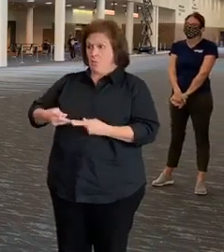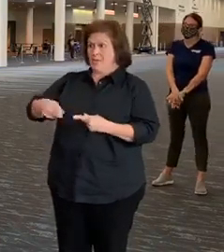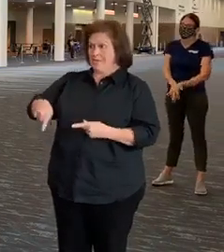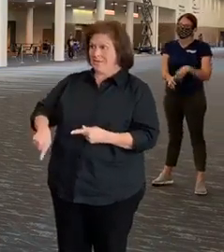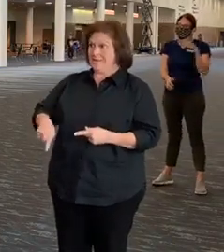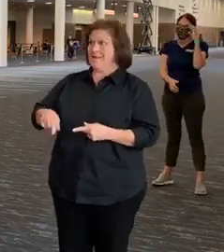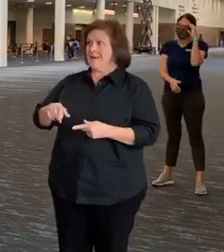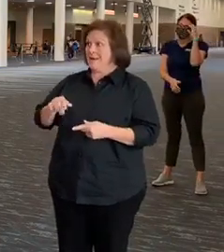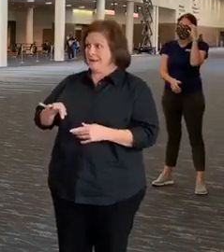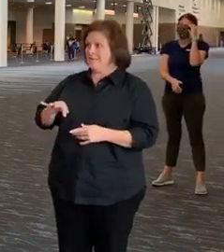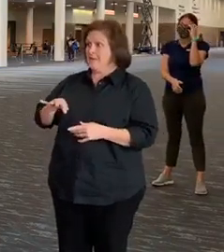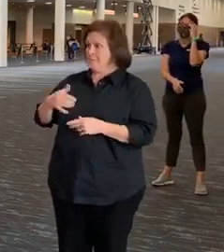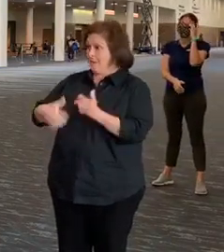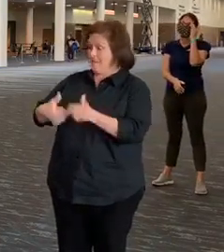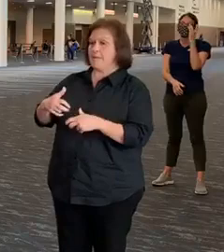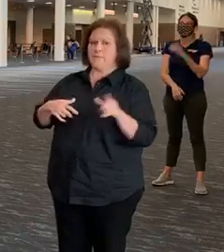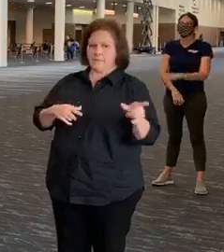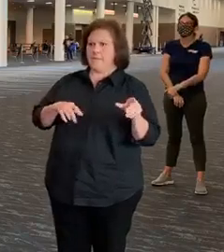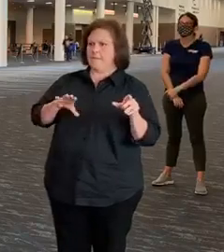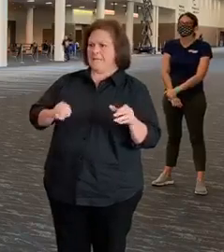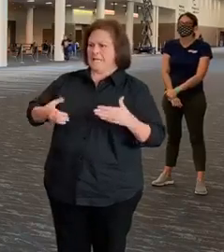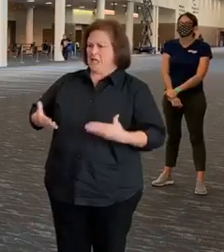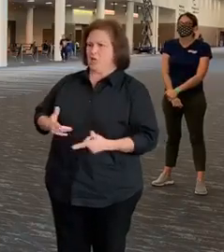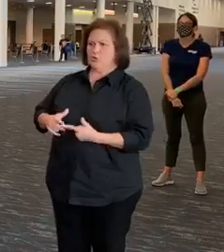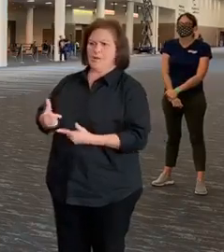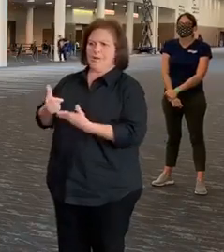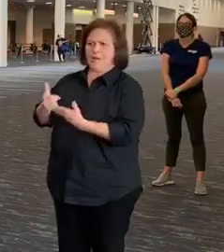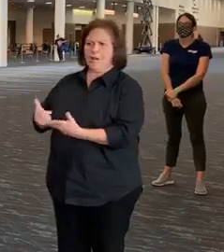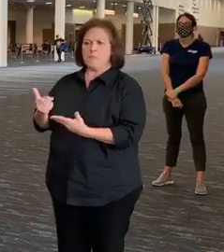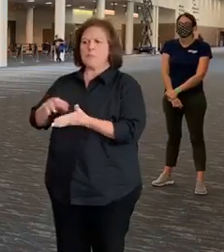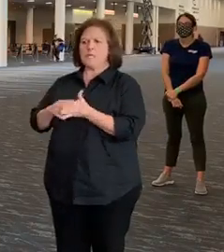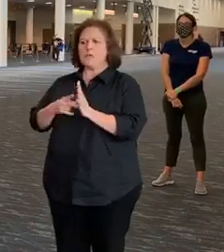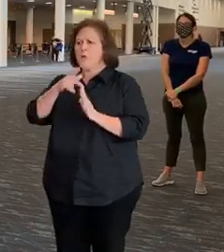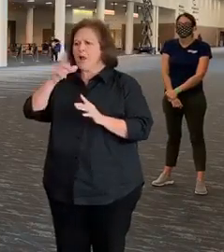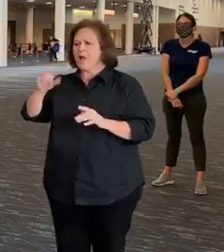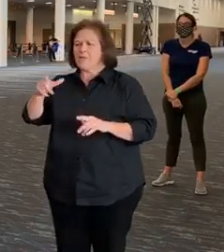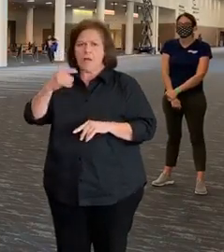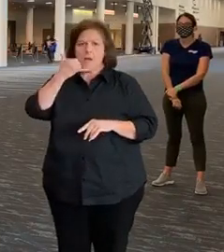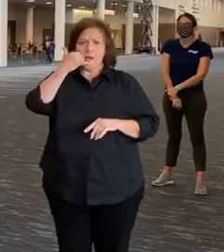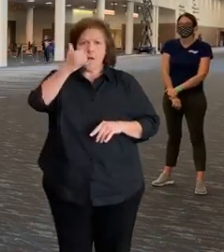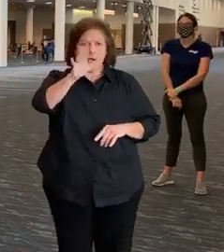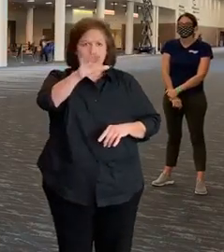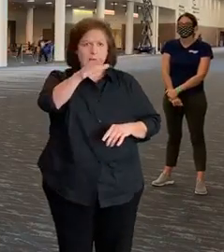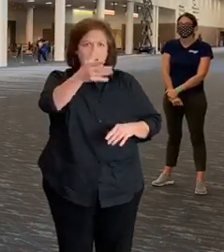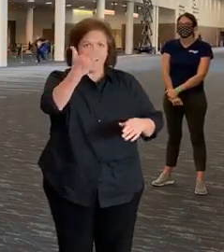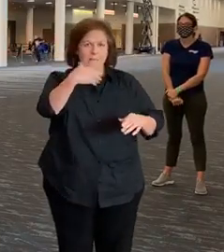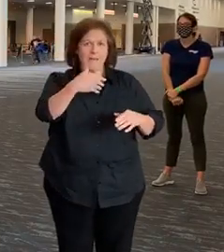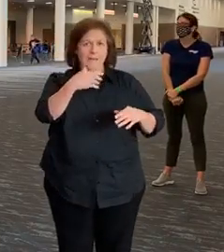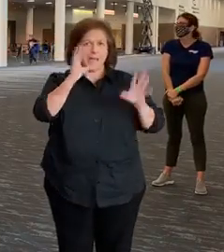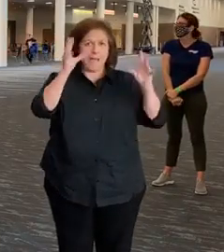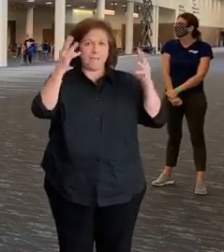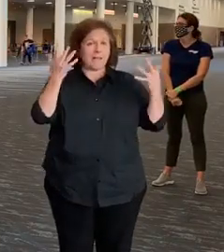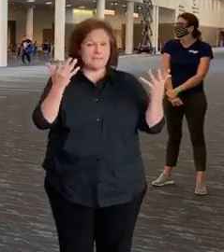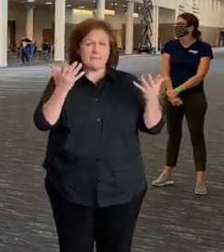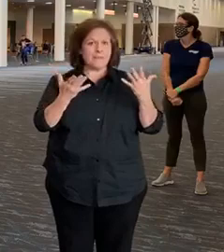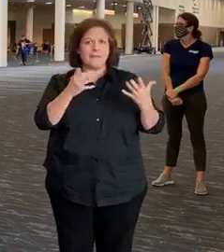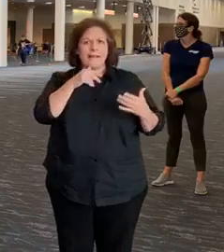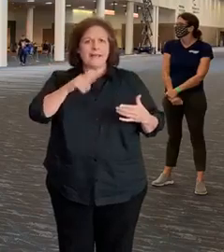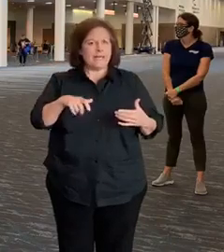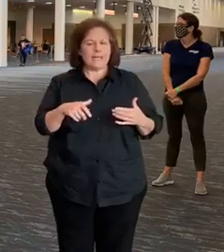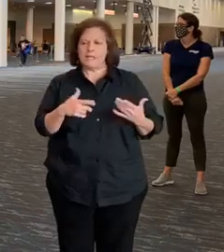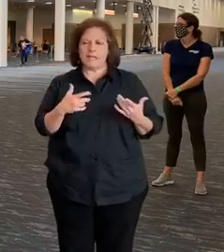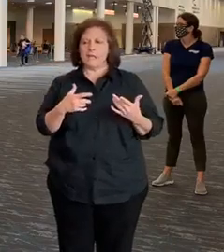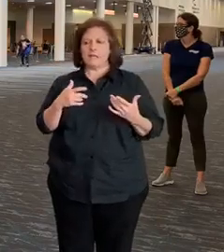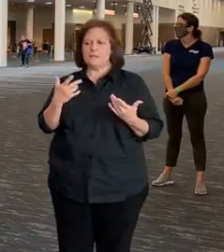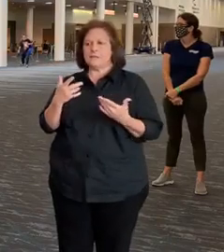so they can address these things right away, so it doesn't become an issue of calling for a city ambulance that may not be needed. This may be